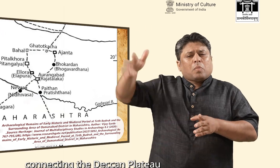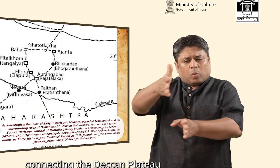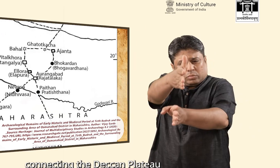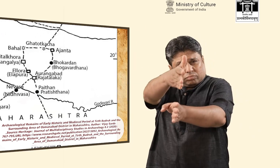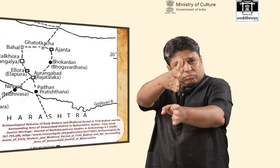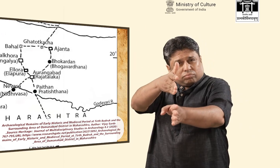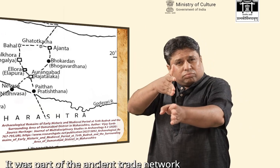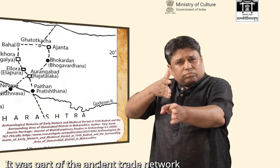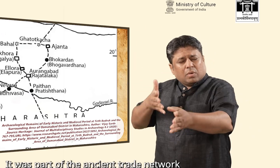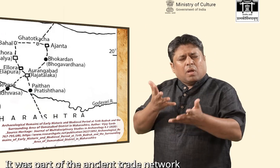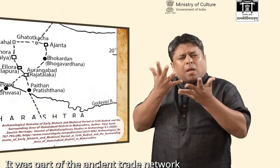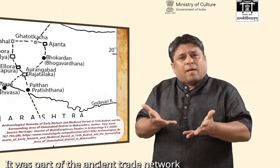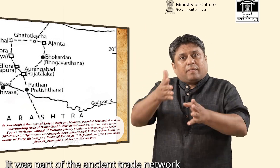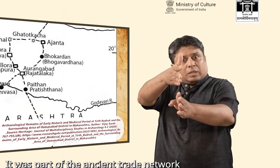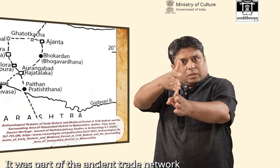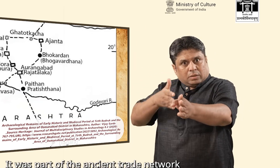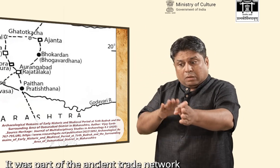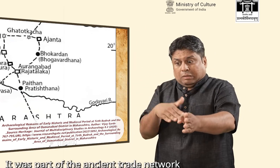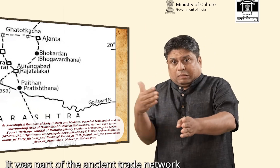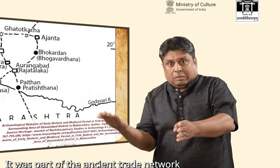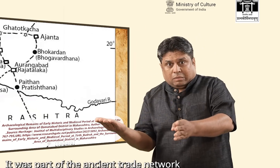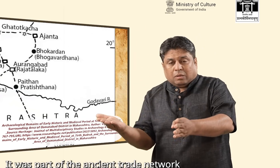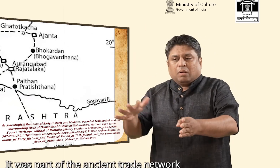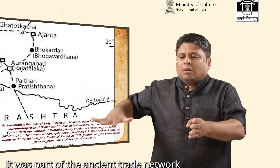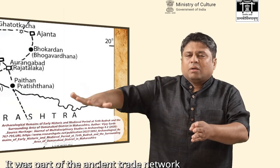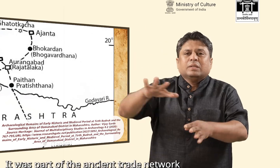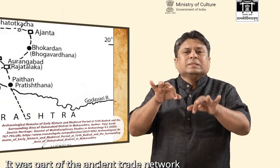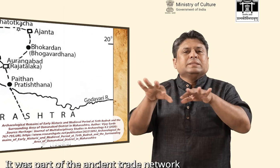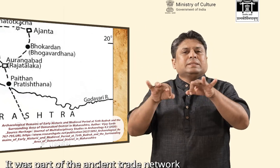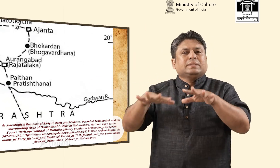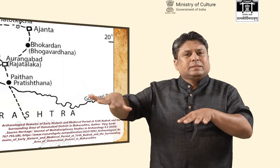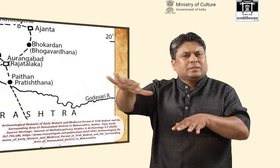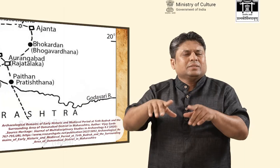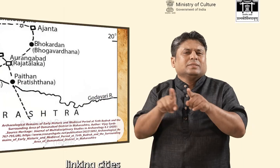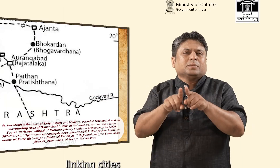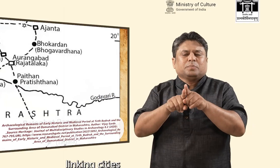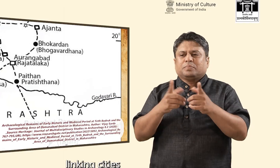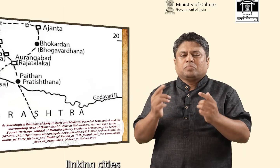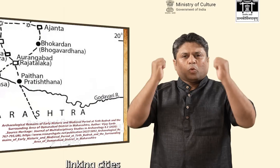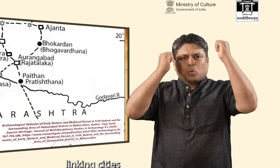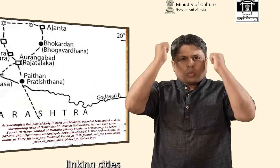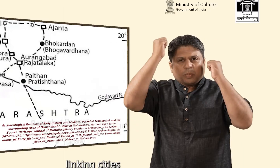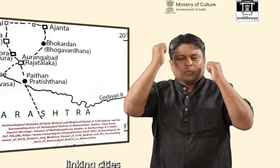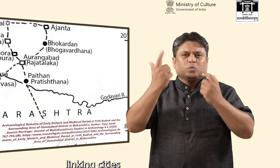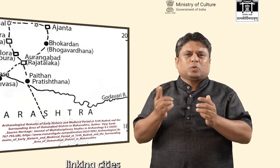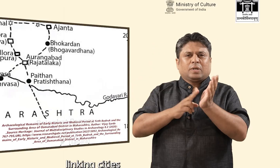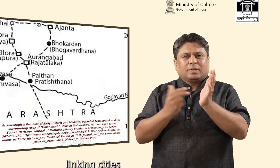coast. It was part of the ancient trade network called the Dakshin Path, linking cities like Paithan,